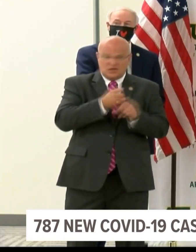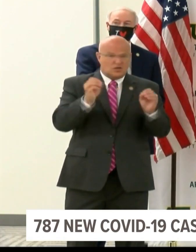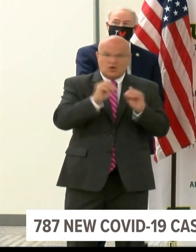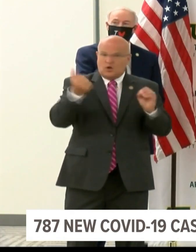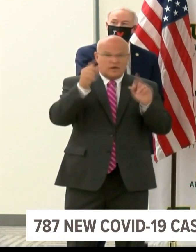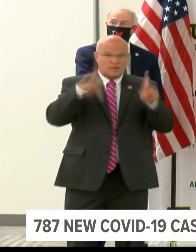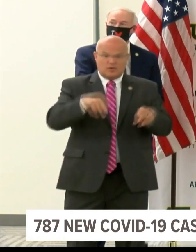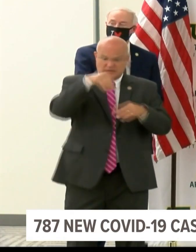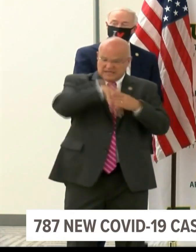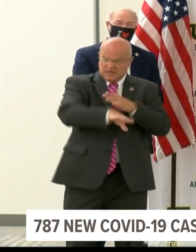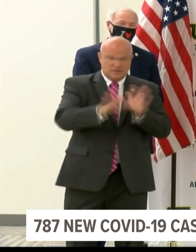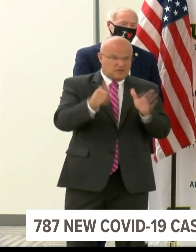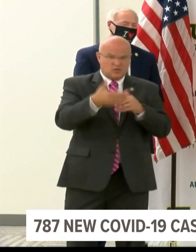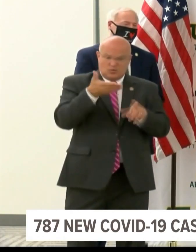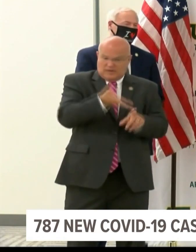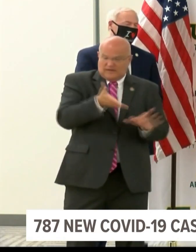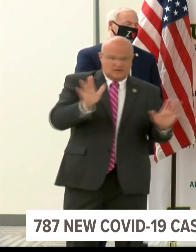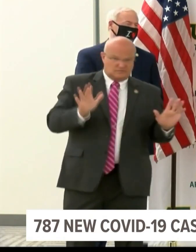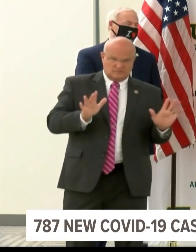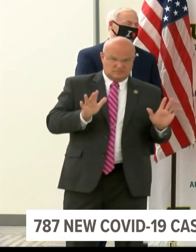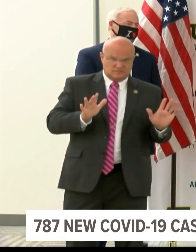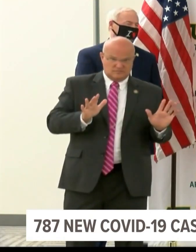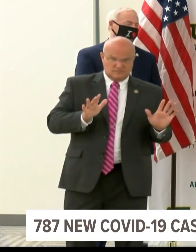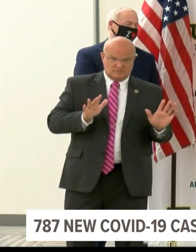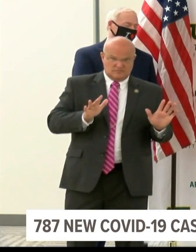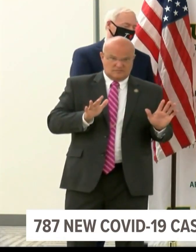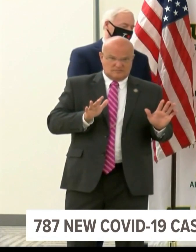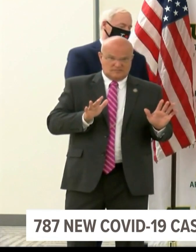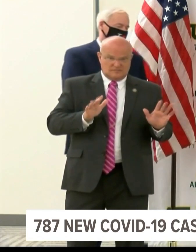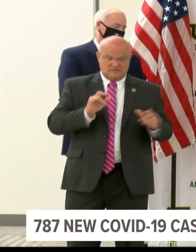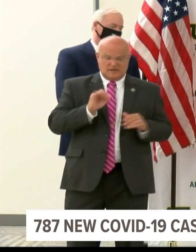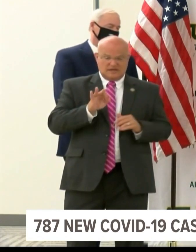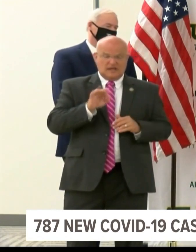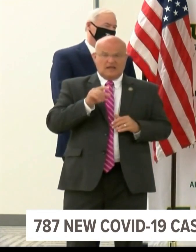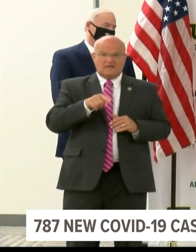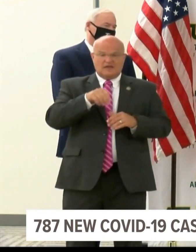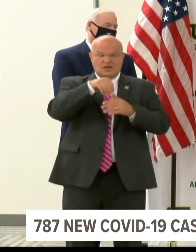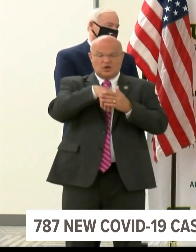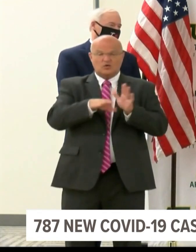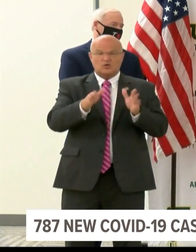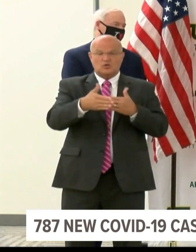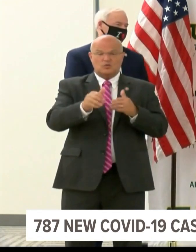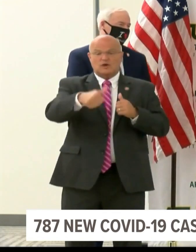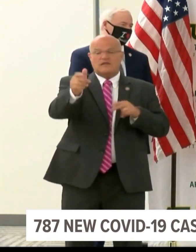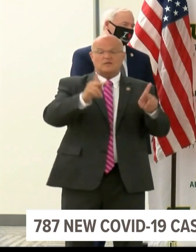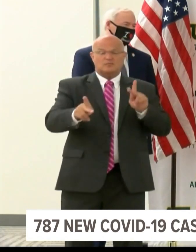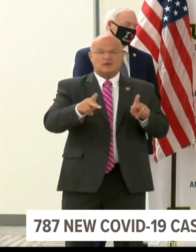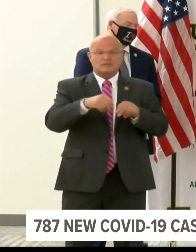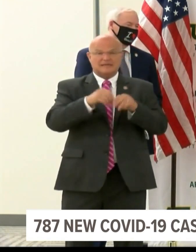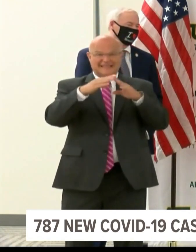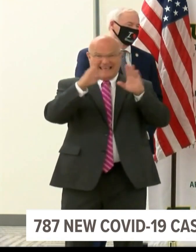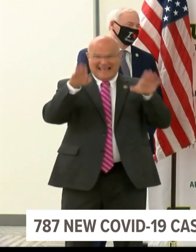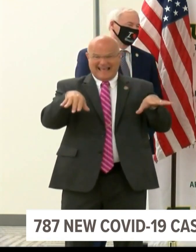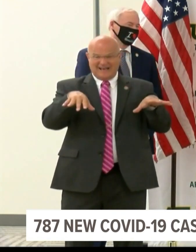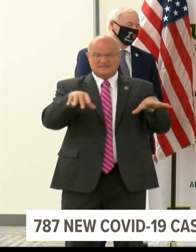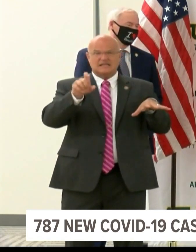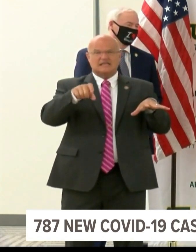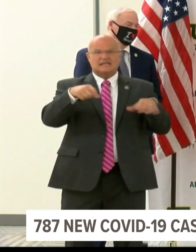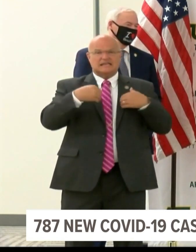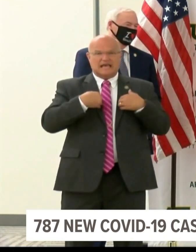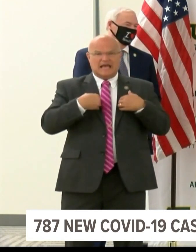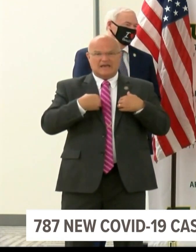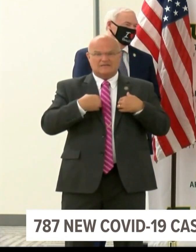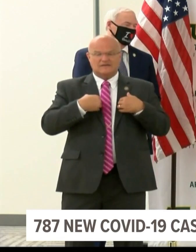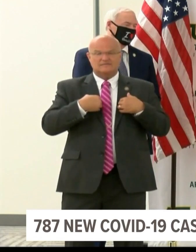one else entering the room while they're there. If they go into a room with someone else in the household, then they need to